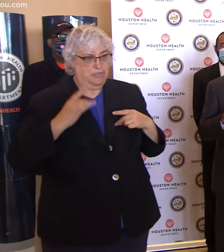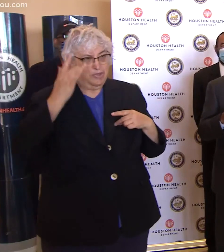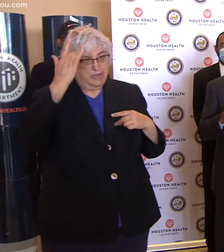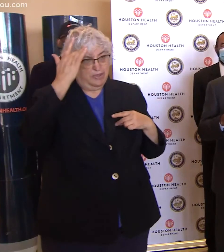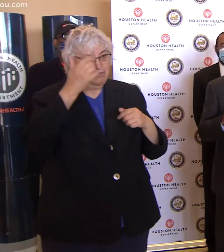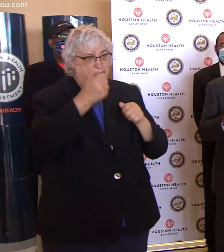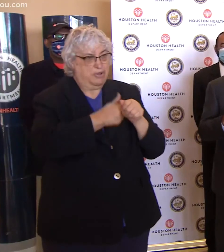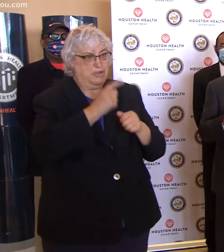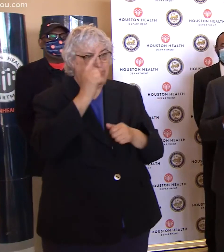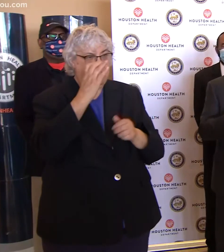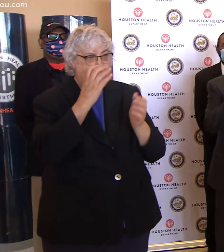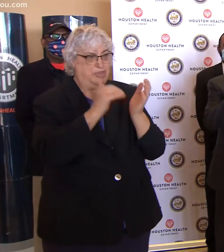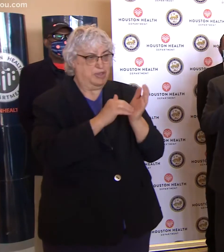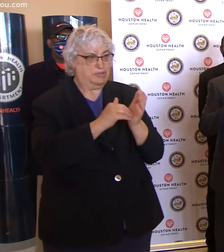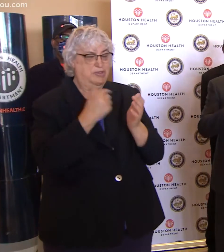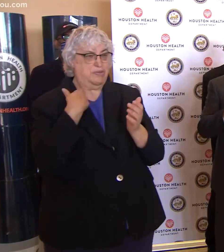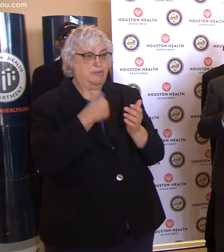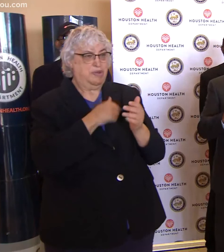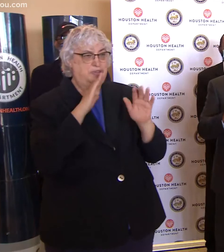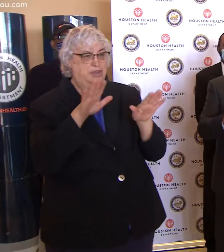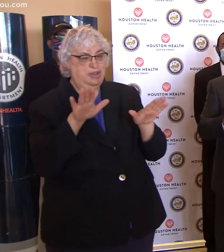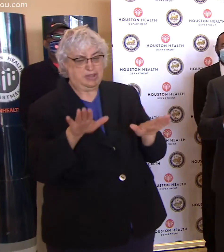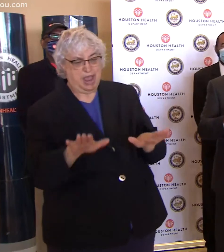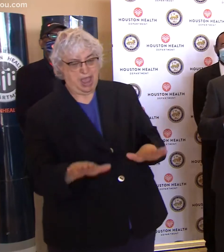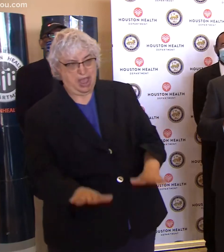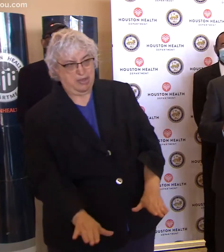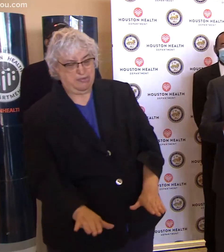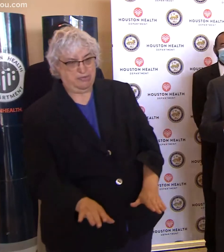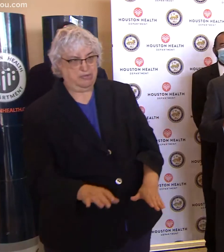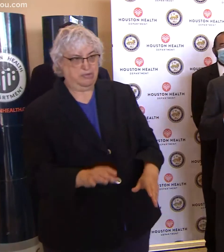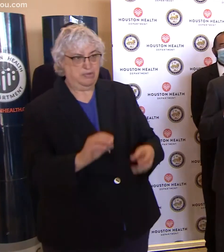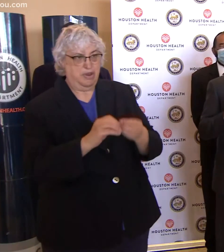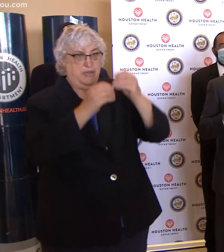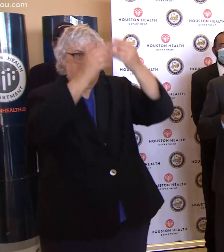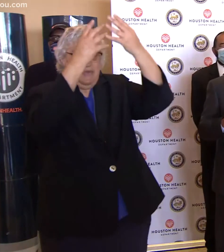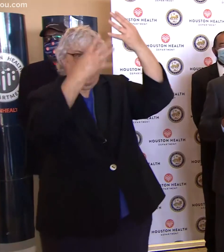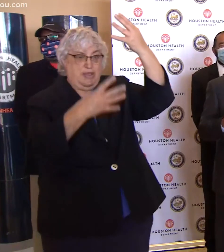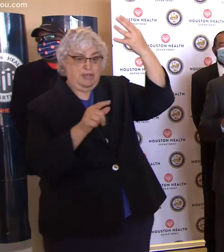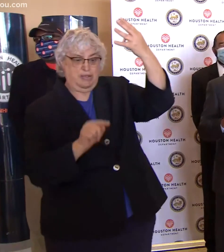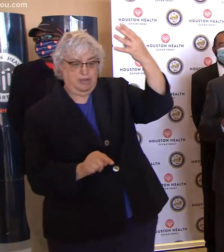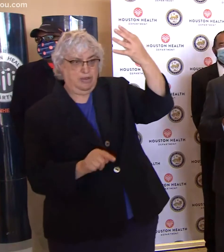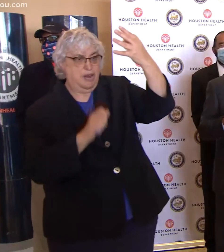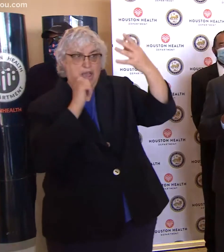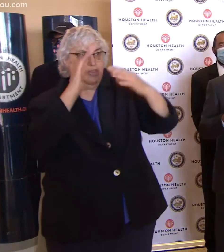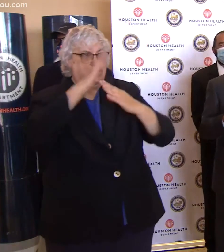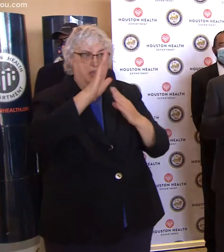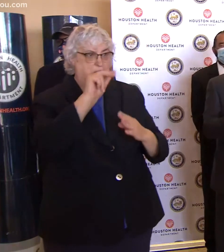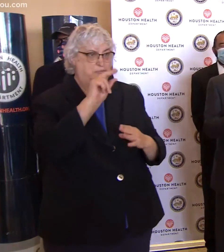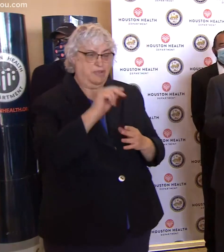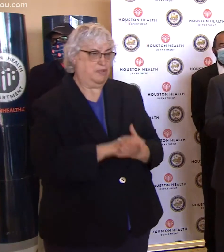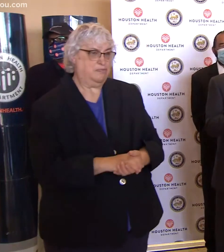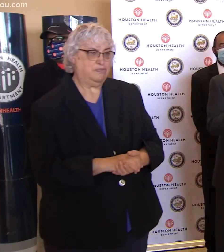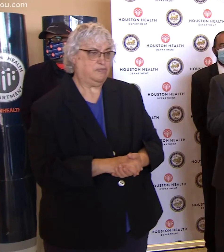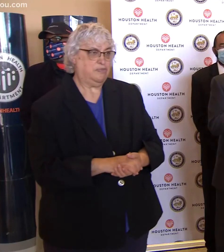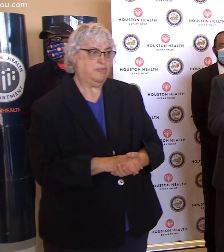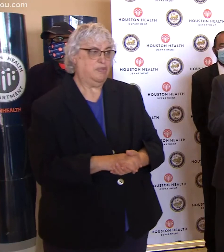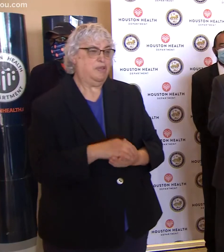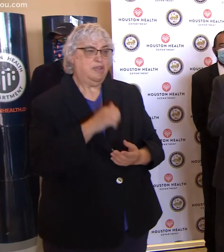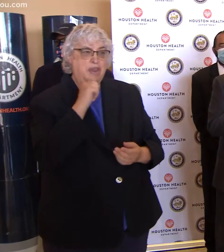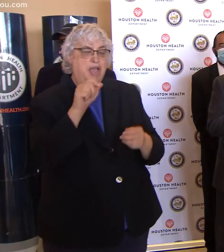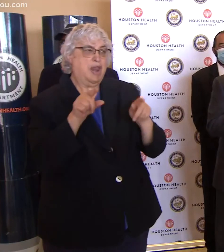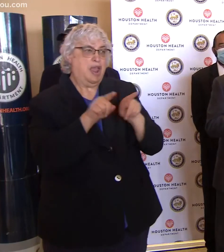per 100,000, we are still down the chart. So relatively speaking, yeah, we are not as bad